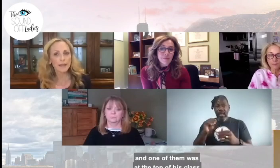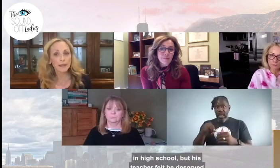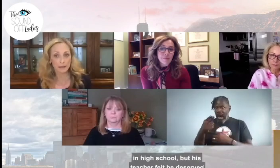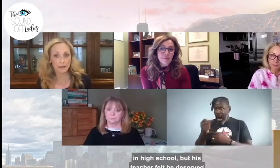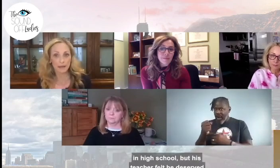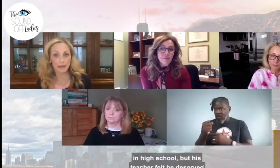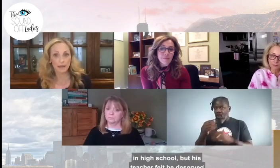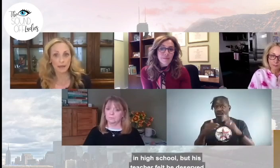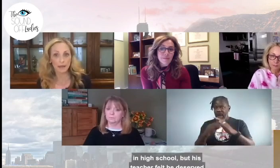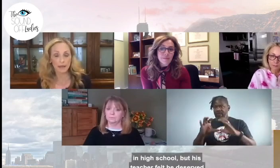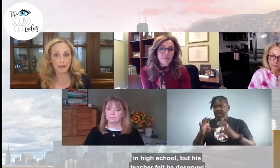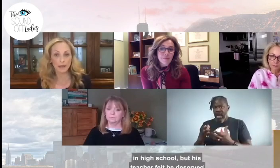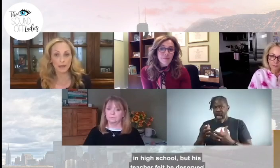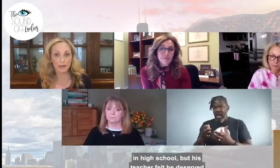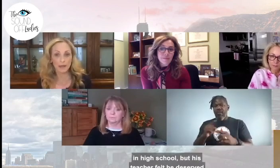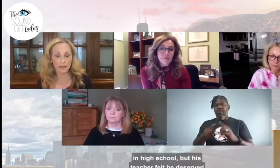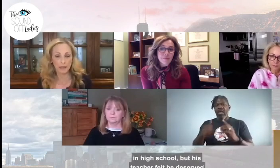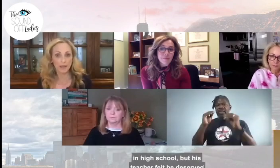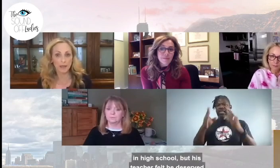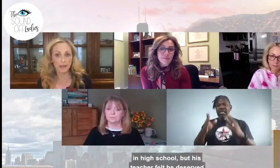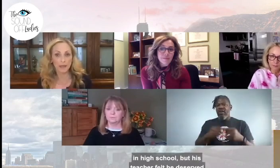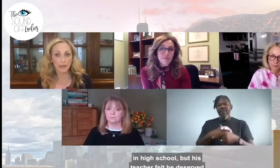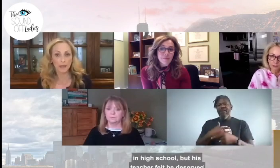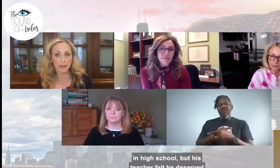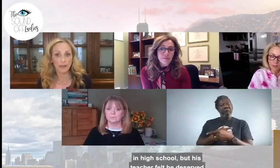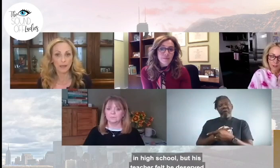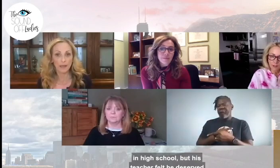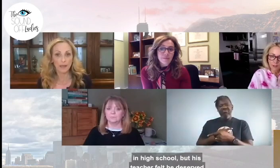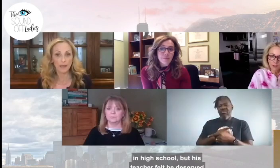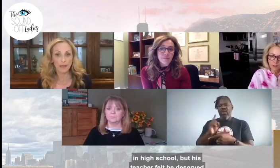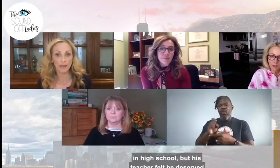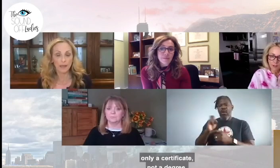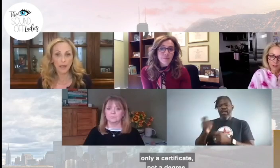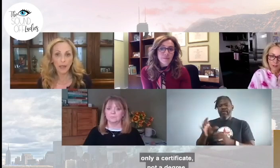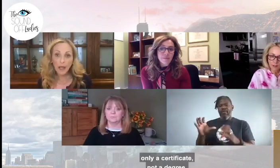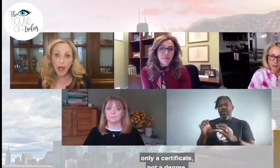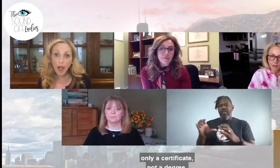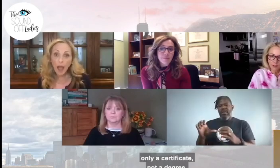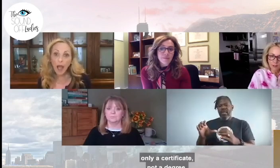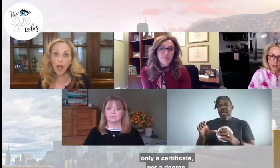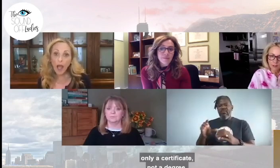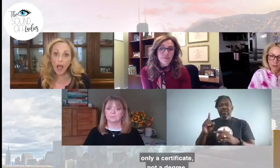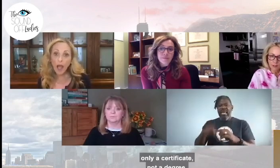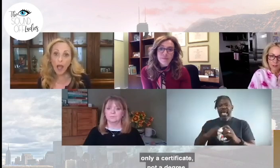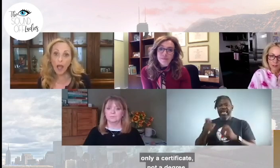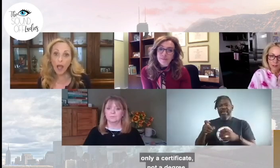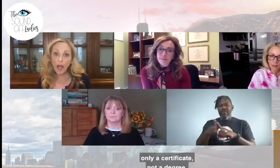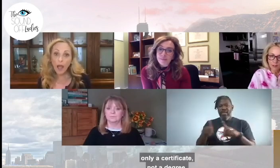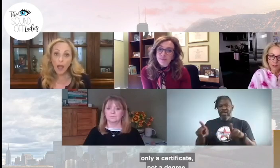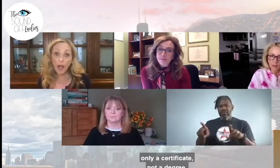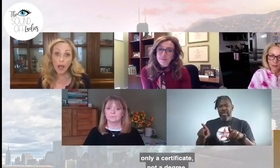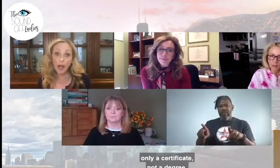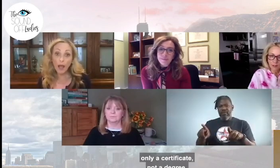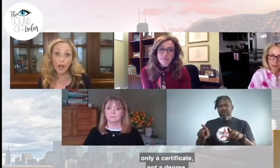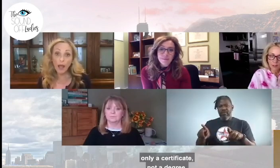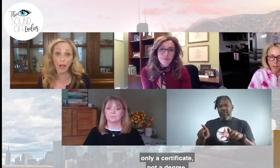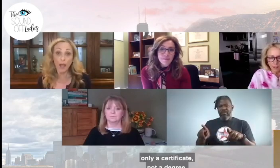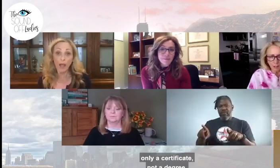was the top of his class, but the teacher said no, they only wanted to give him a certificate and not